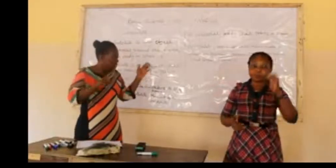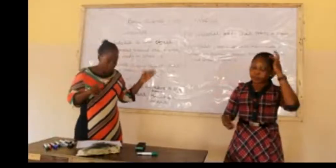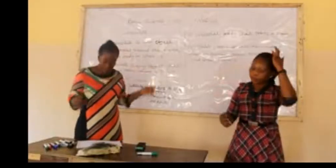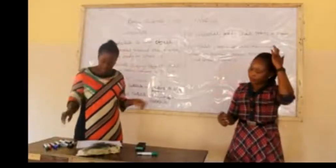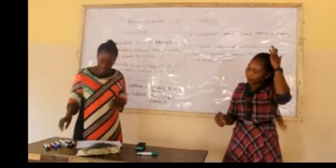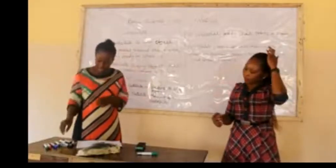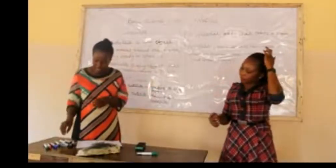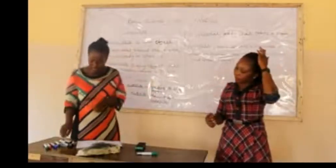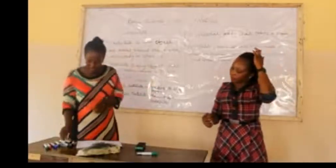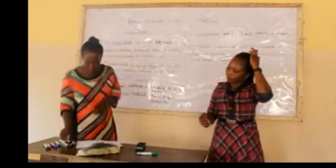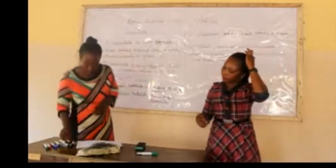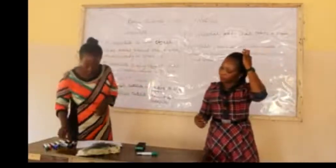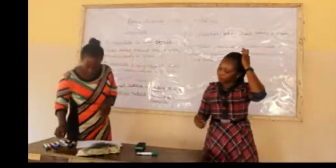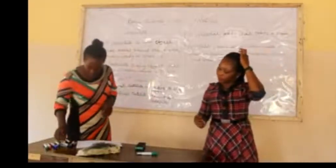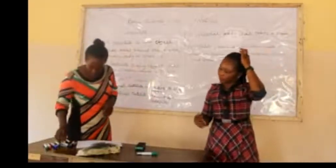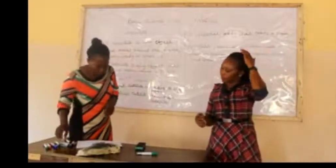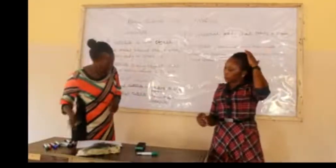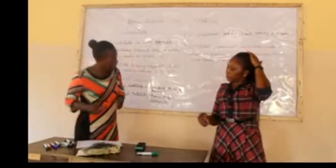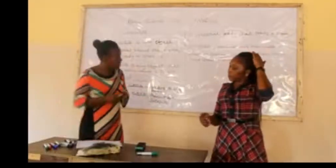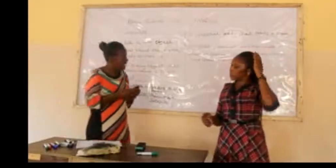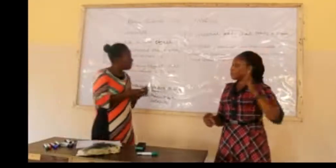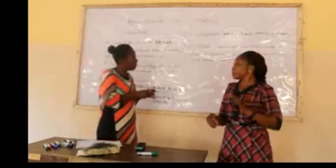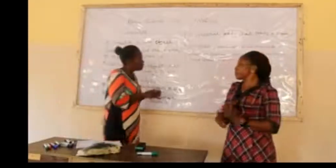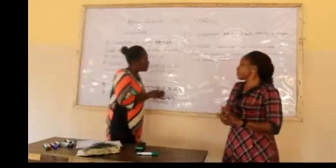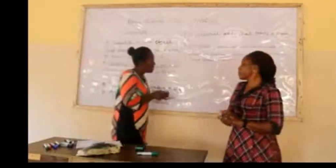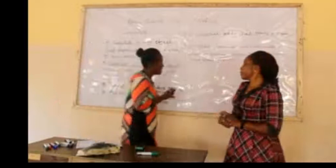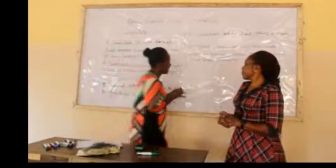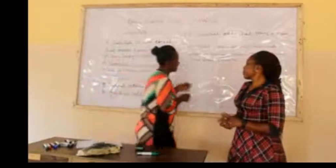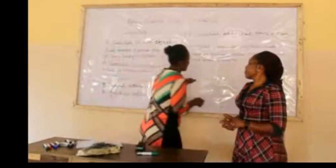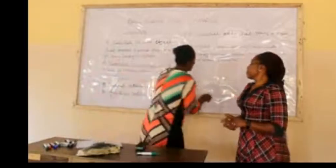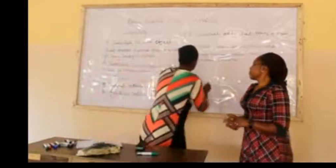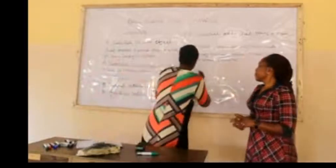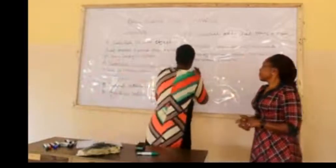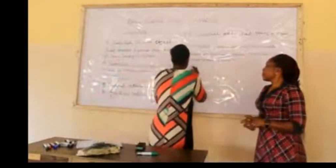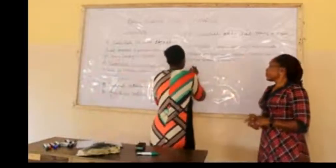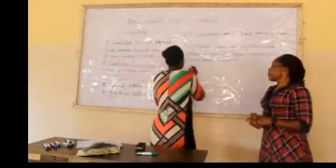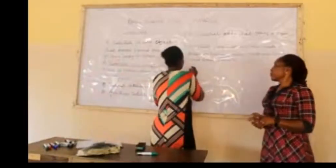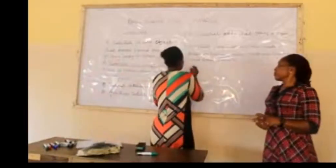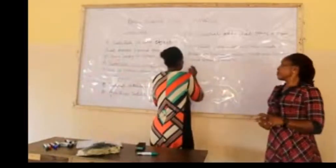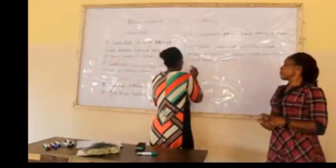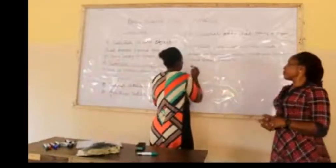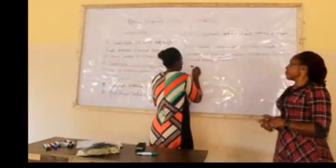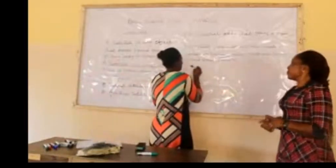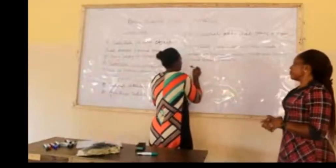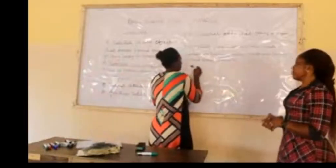is man-made. We have examples just like the rockets.